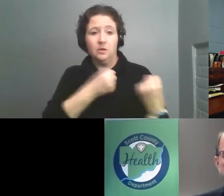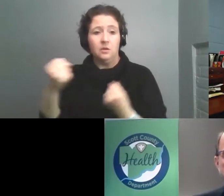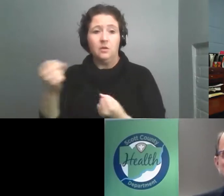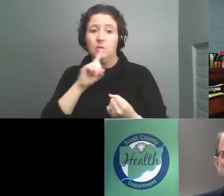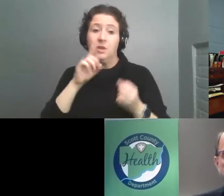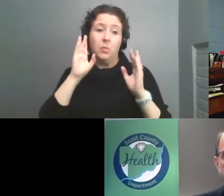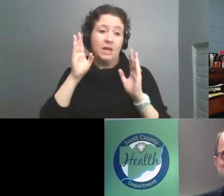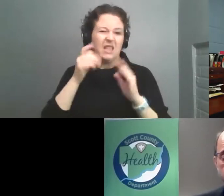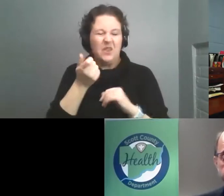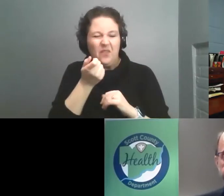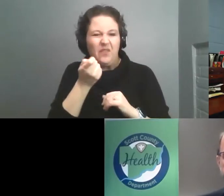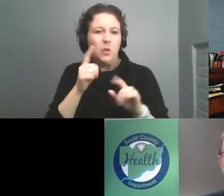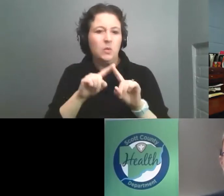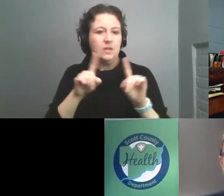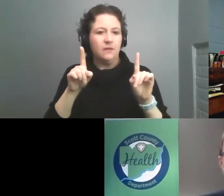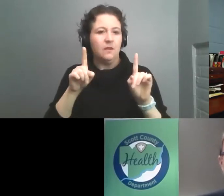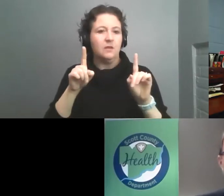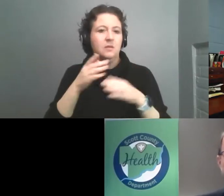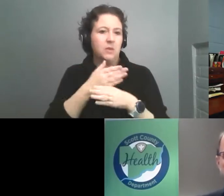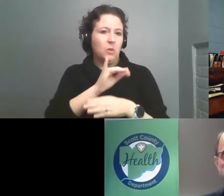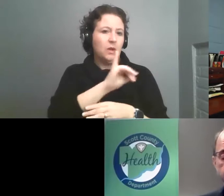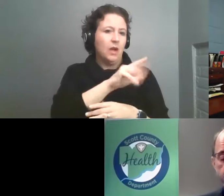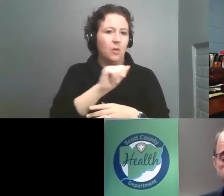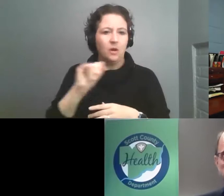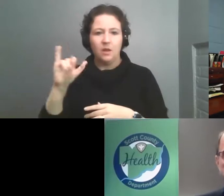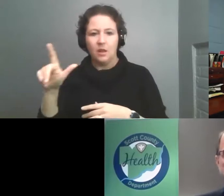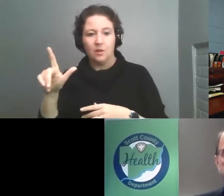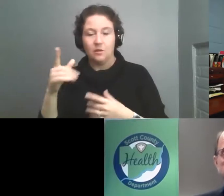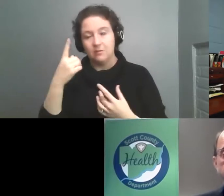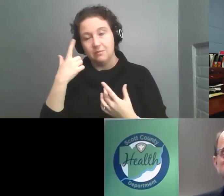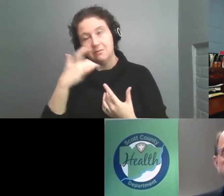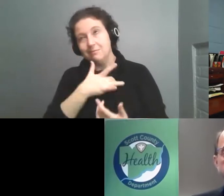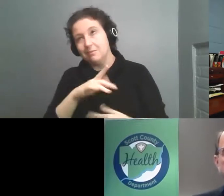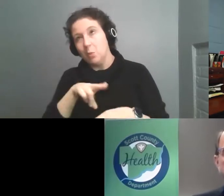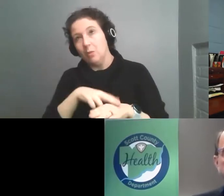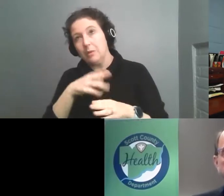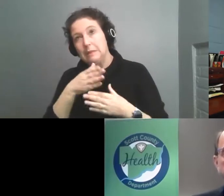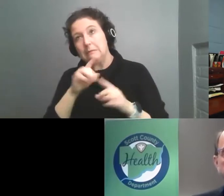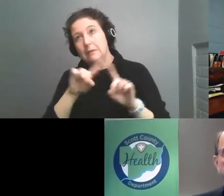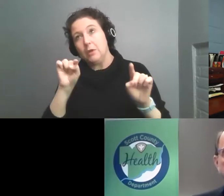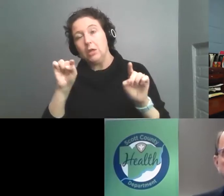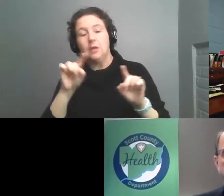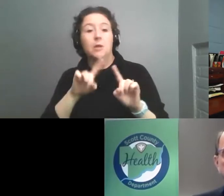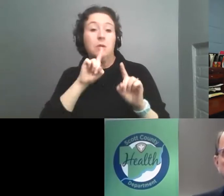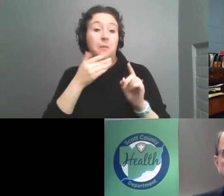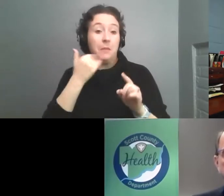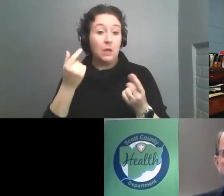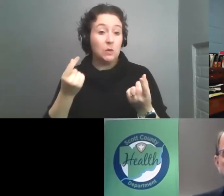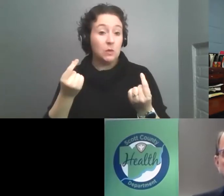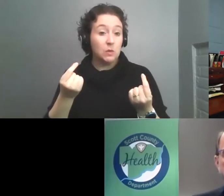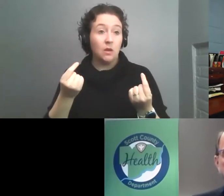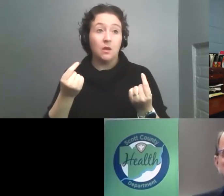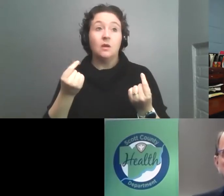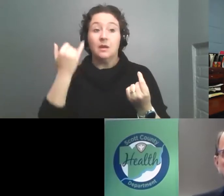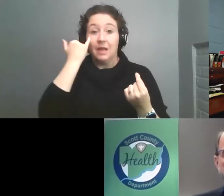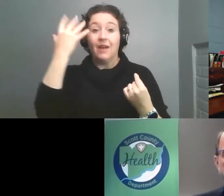are a few little differences between Iowa and Illinois, as there always are, but really strongly encourage everyone, whenever